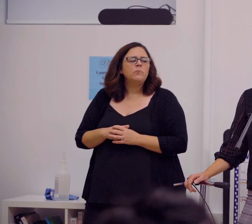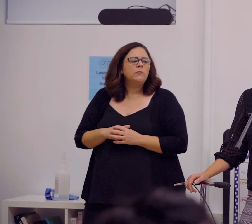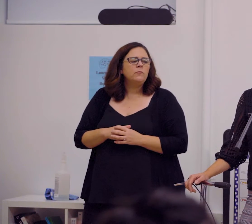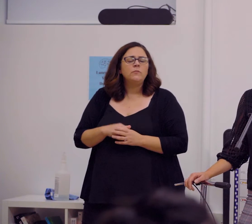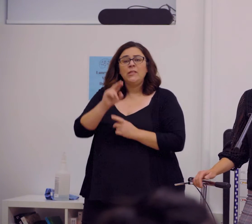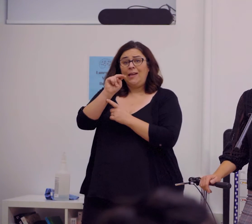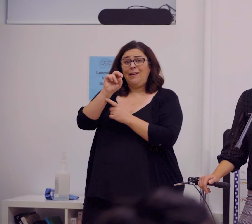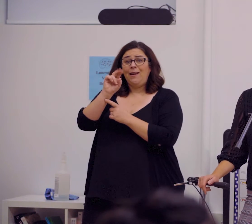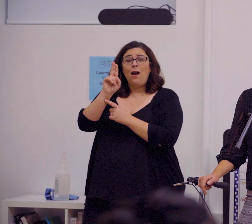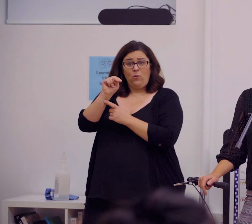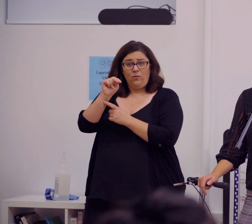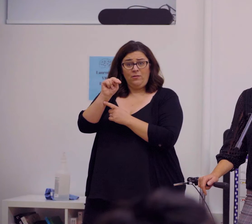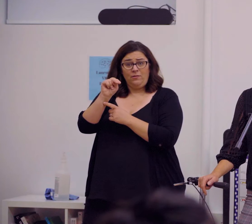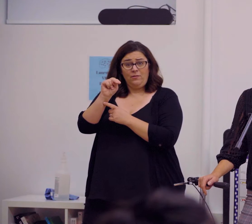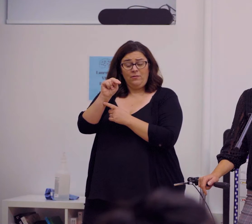as a noun, it's a